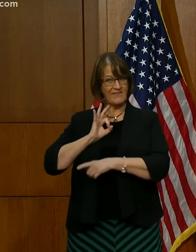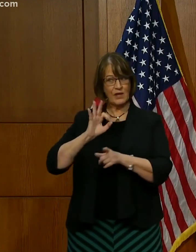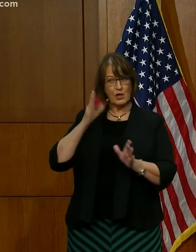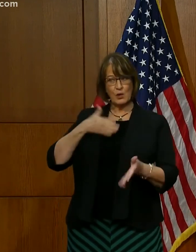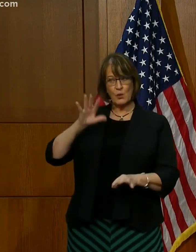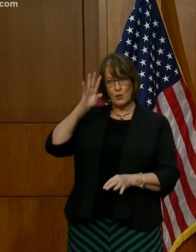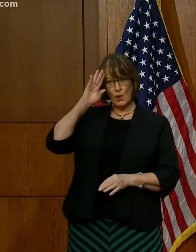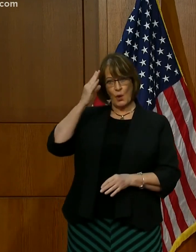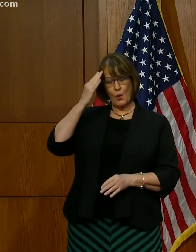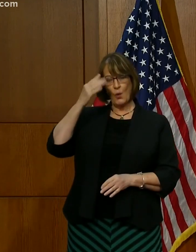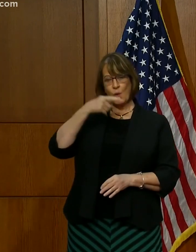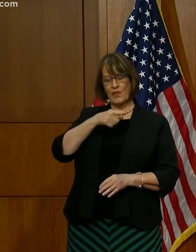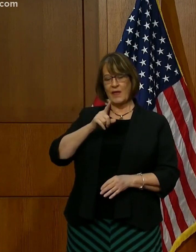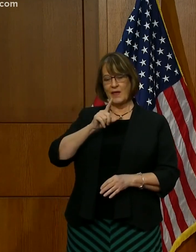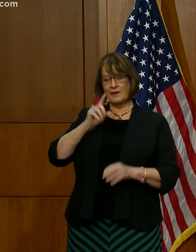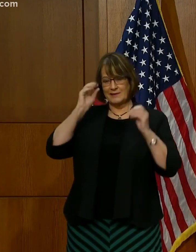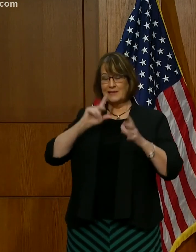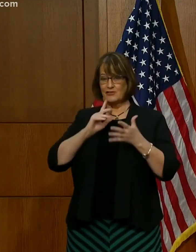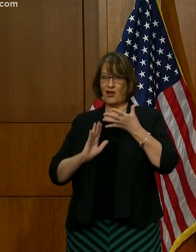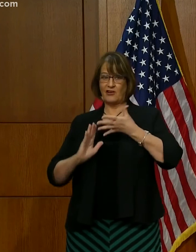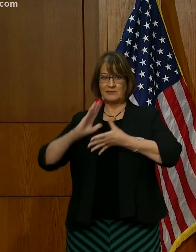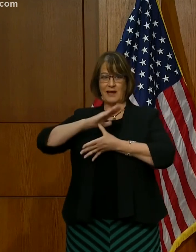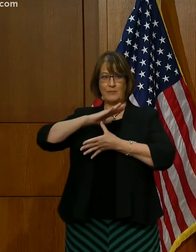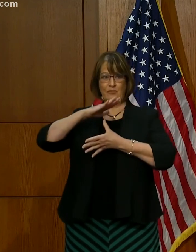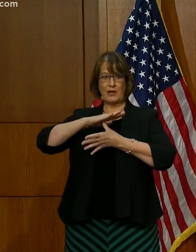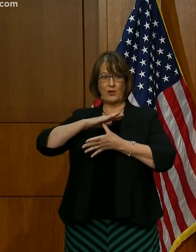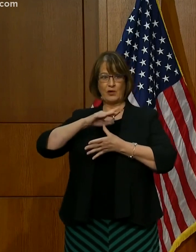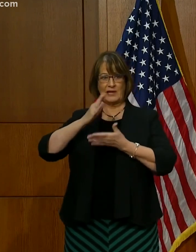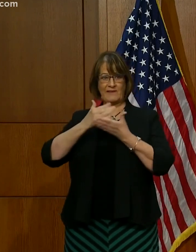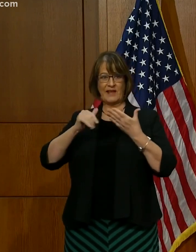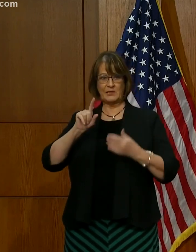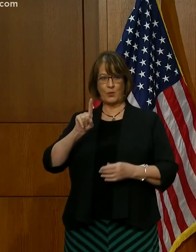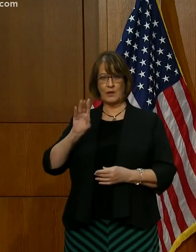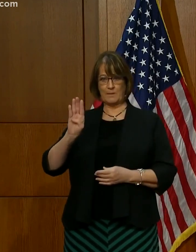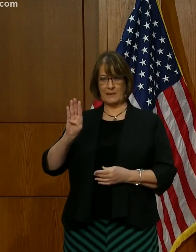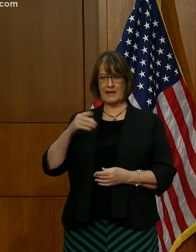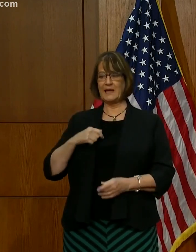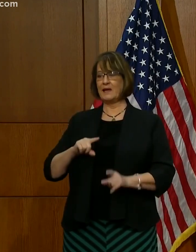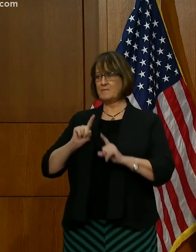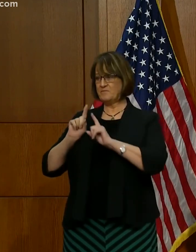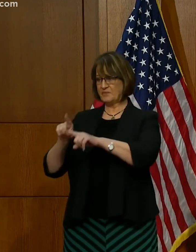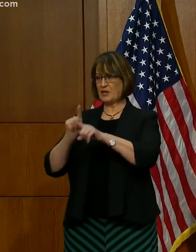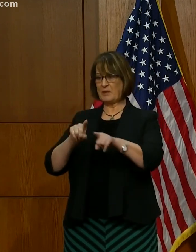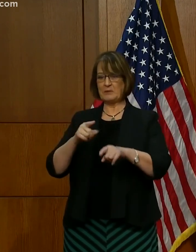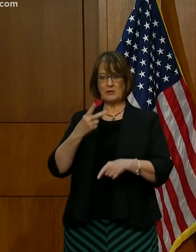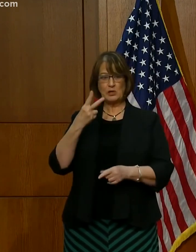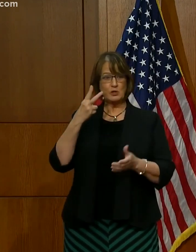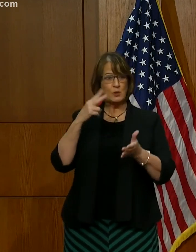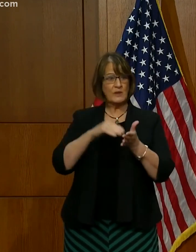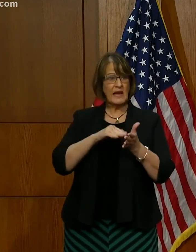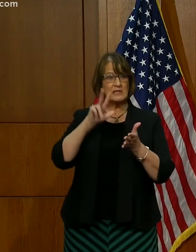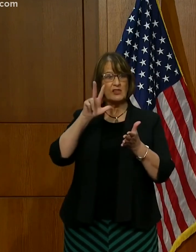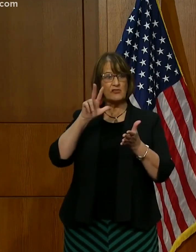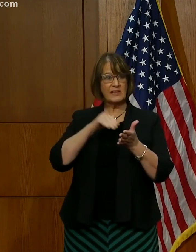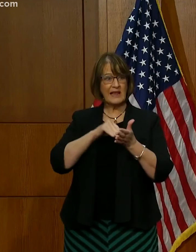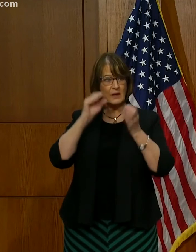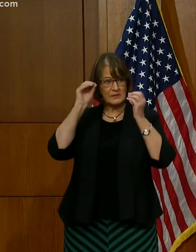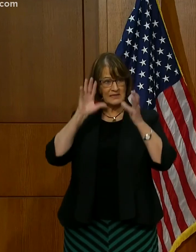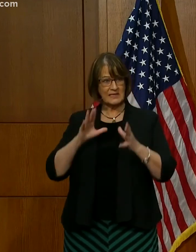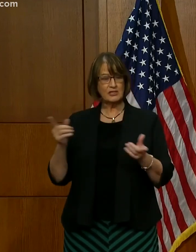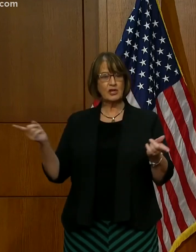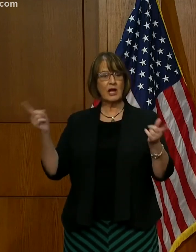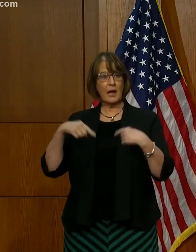them a top priority in Phase 1B, and I've been to sites where 2,000, 3,000 teachers are coming in and